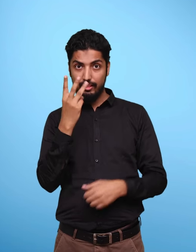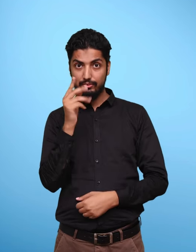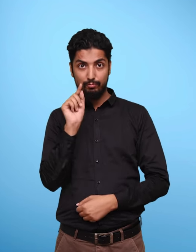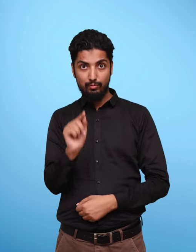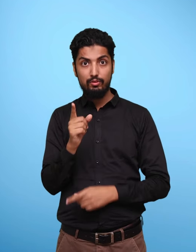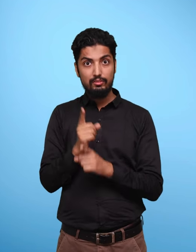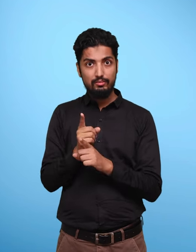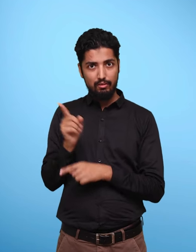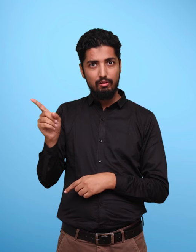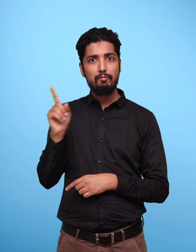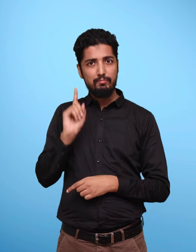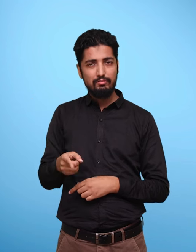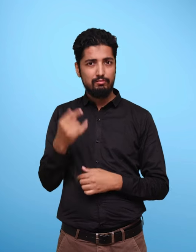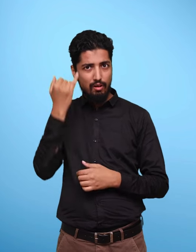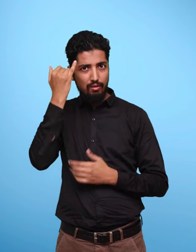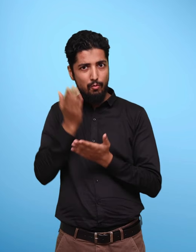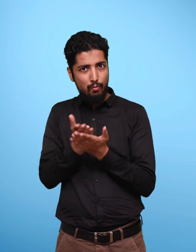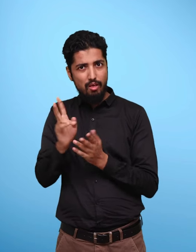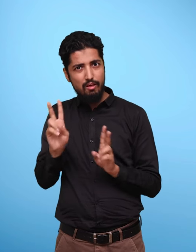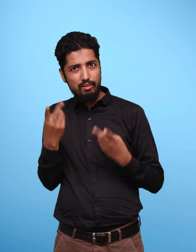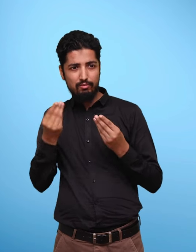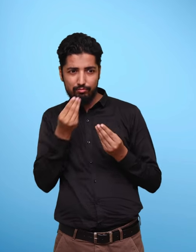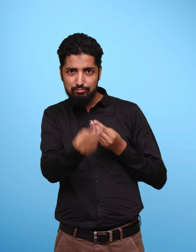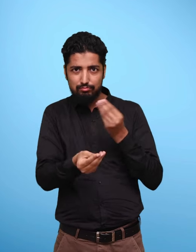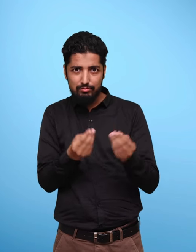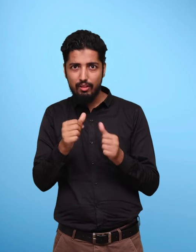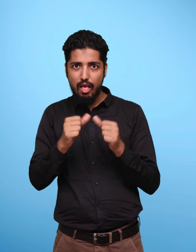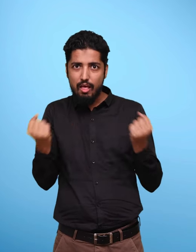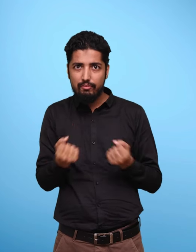3. New ways of reciting could be thought of by the teacher.